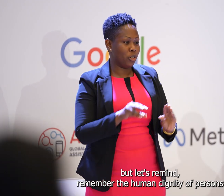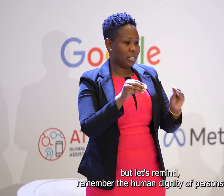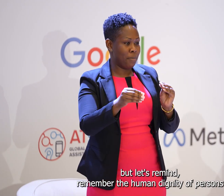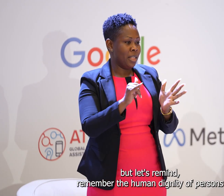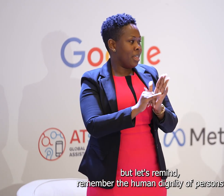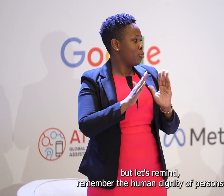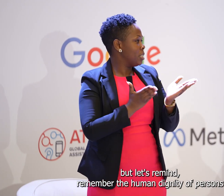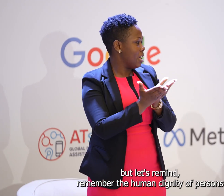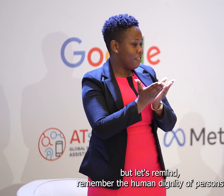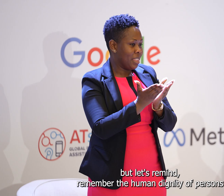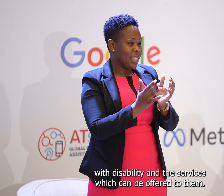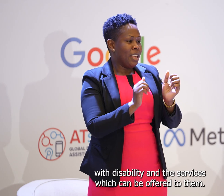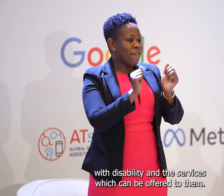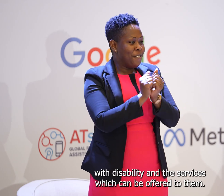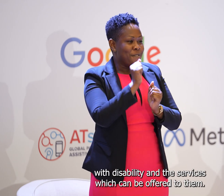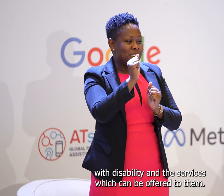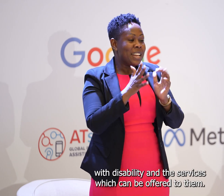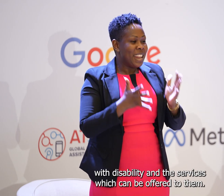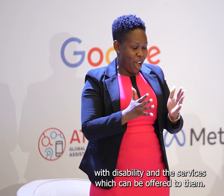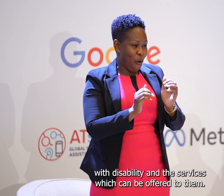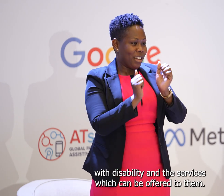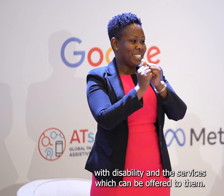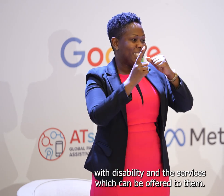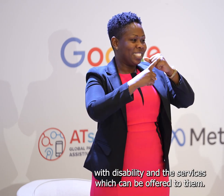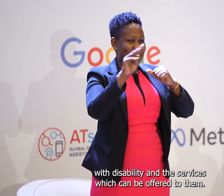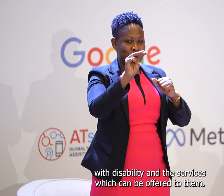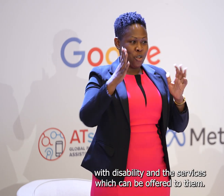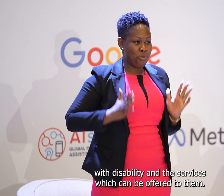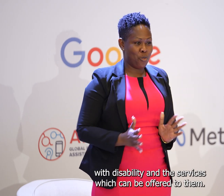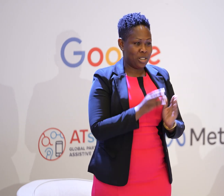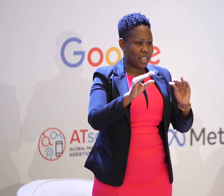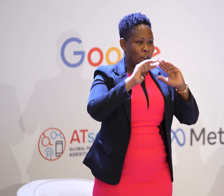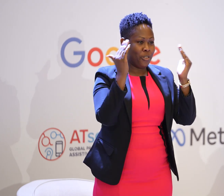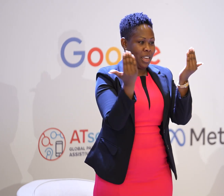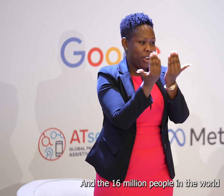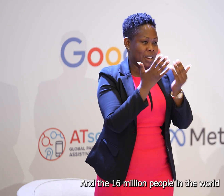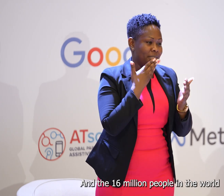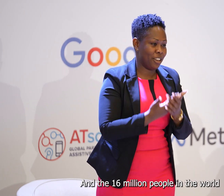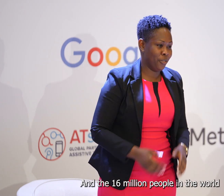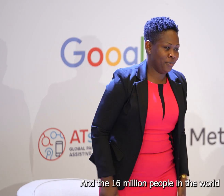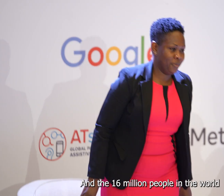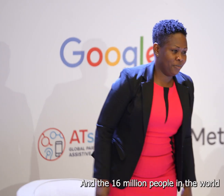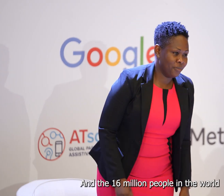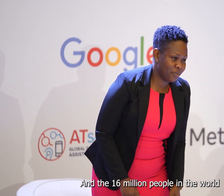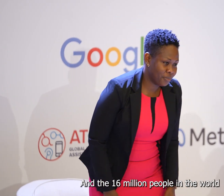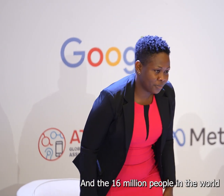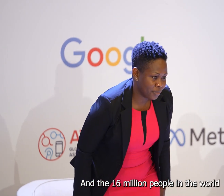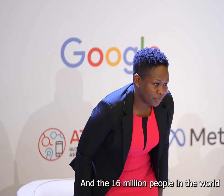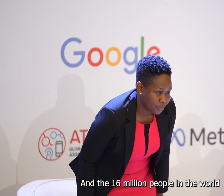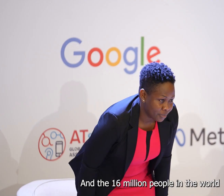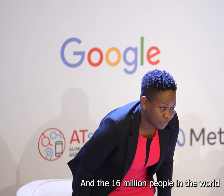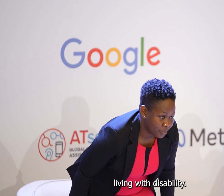remember the human dignity of persons with disability and the services which can be offered to them, and the 16 million